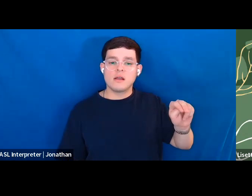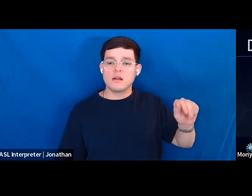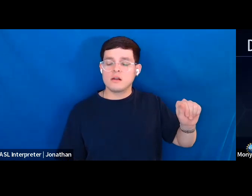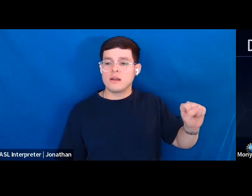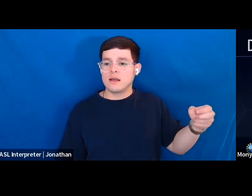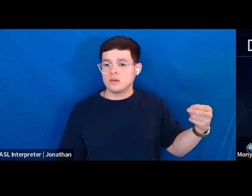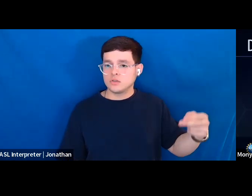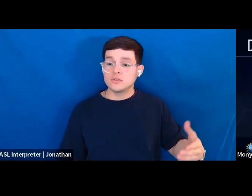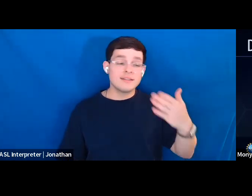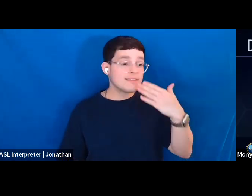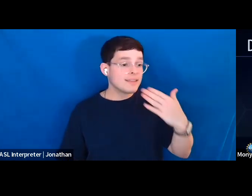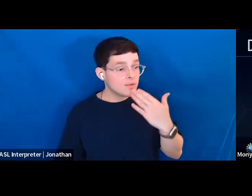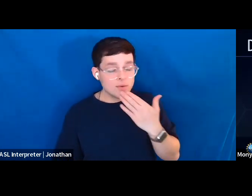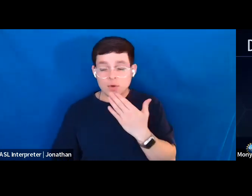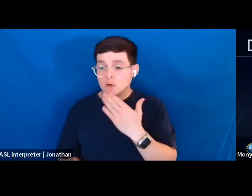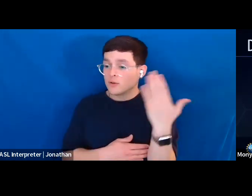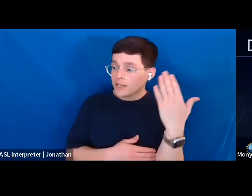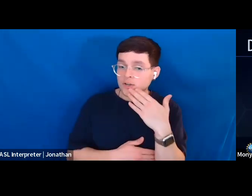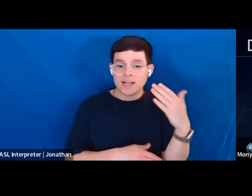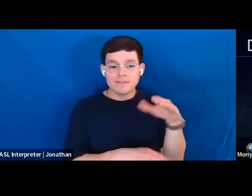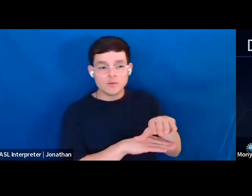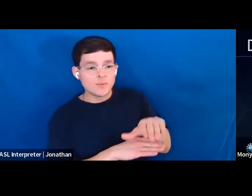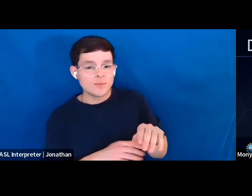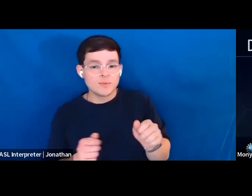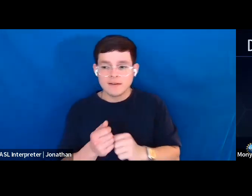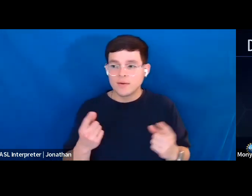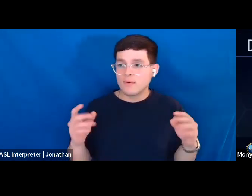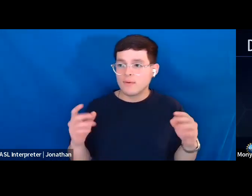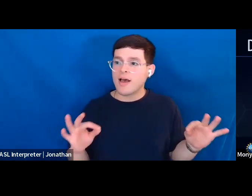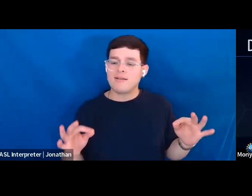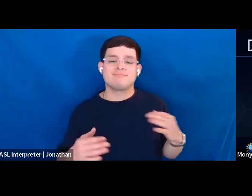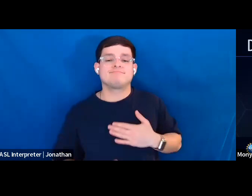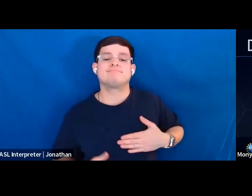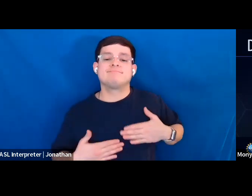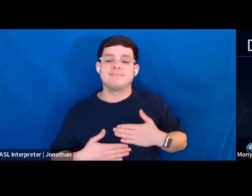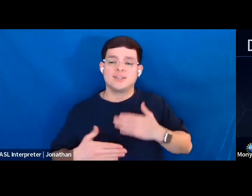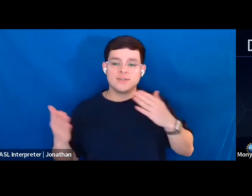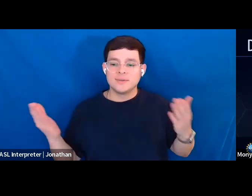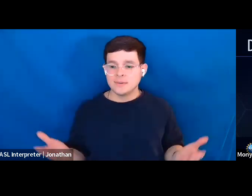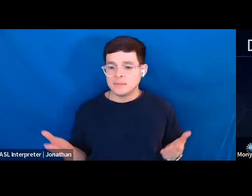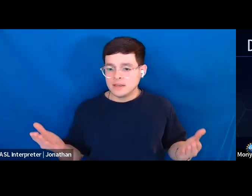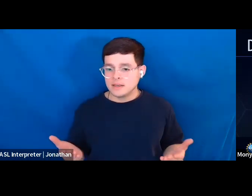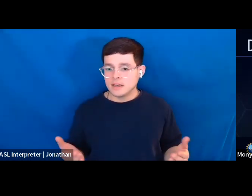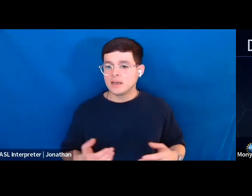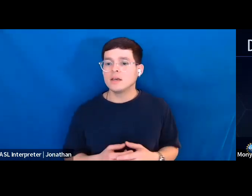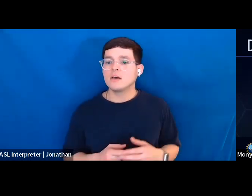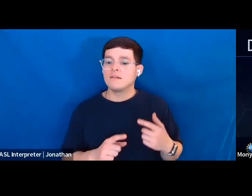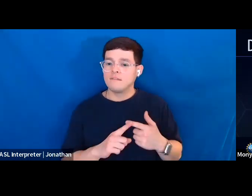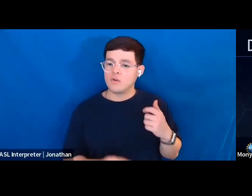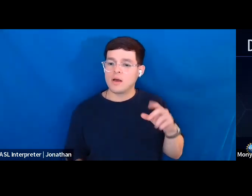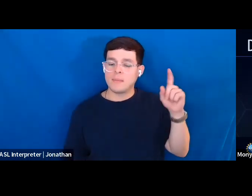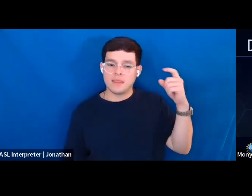Thank you, and good morning and good afternoon, everyone. It's a pleasure to be here from the National